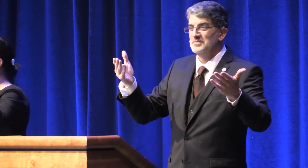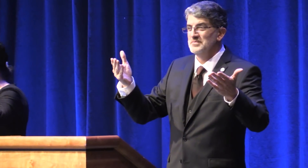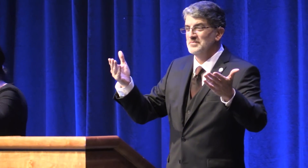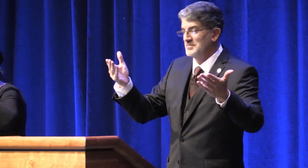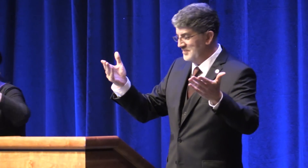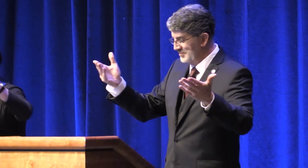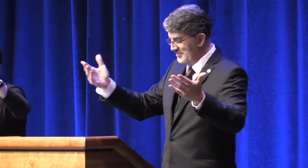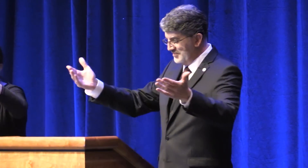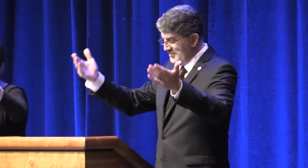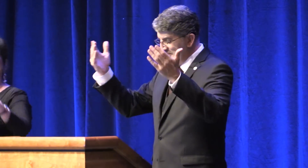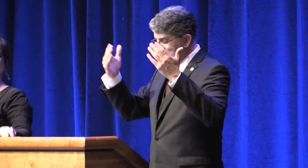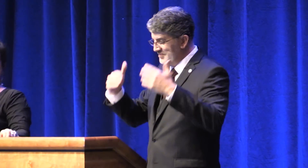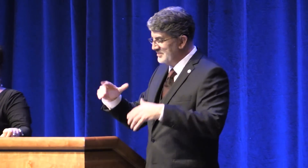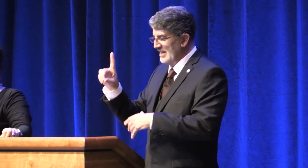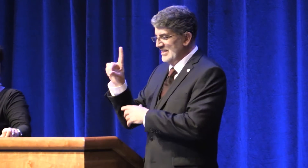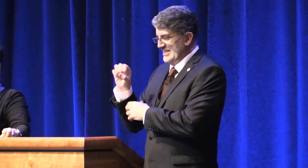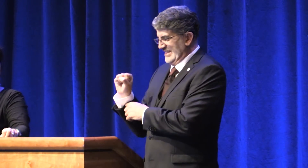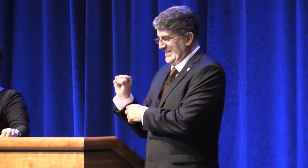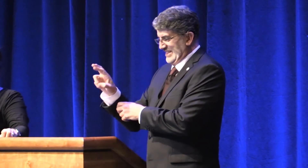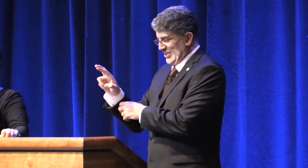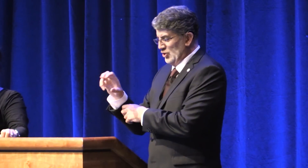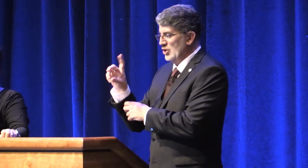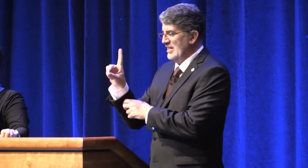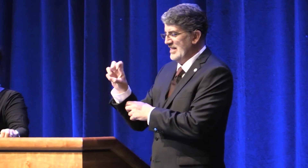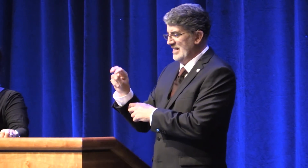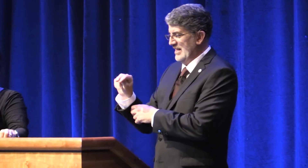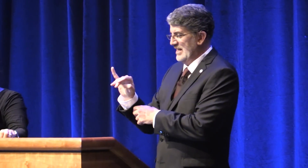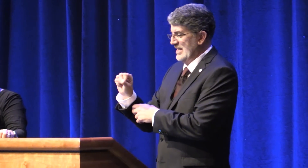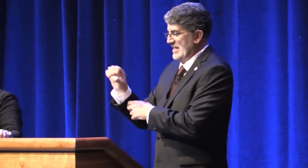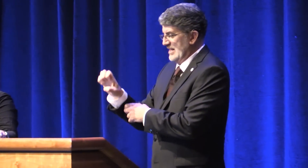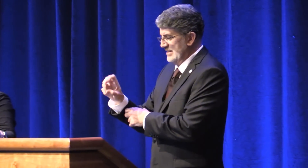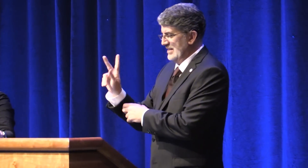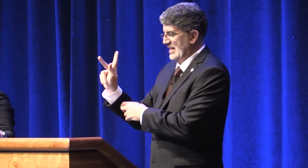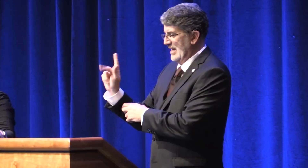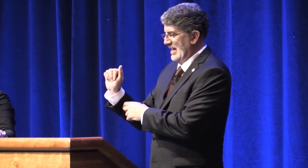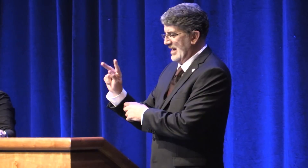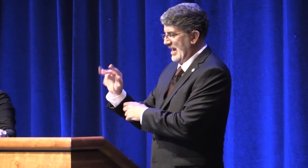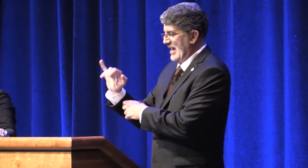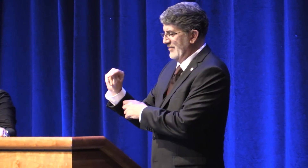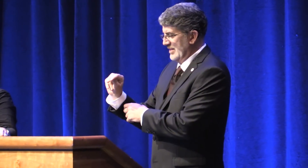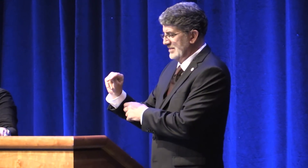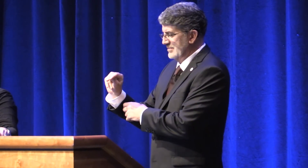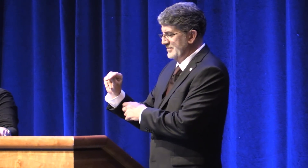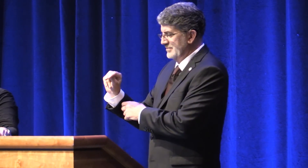Denise Caven. I think he's out there. Also Denise Caven.